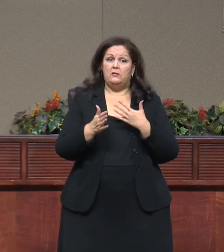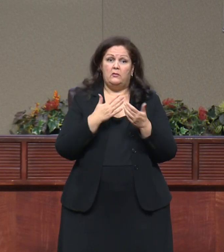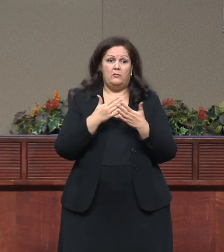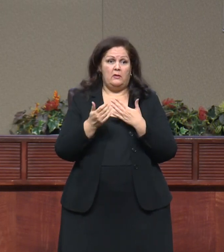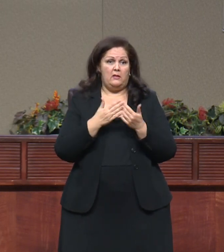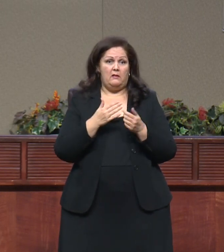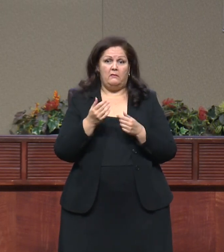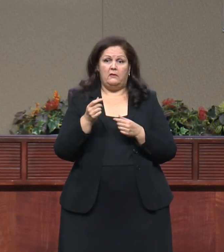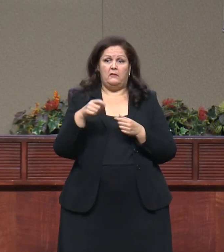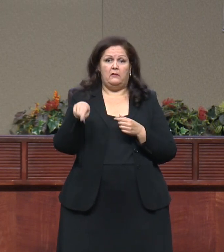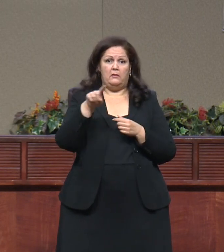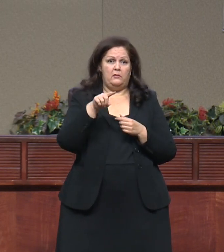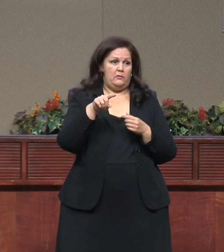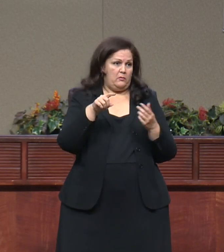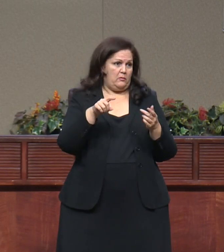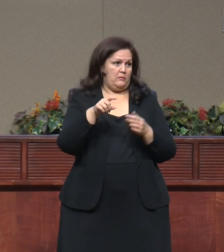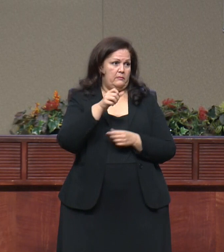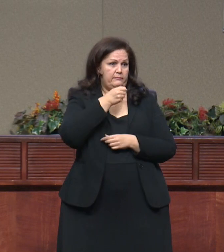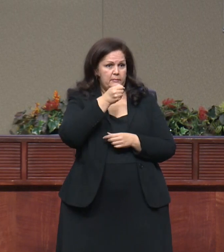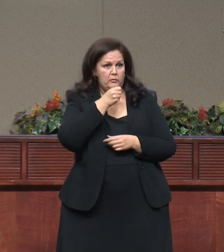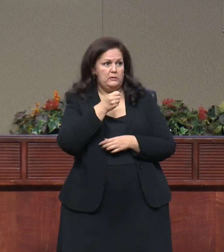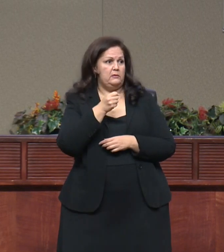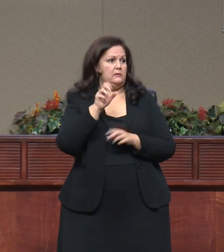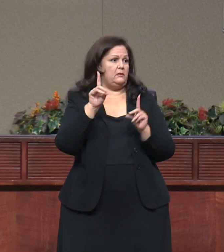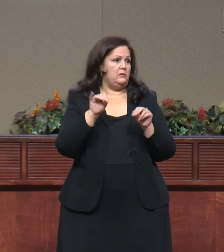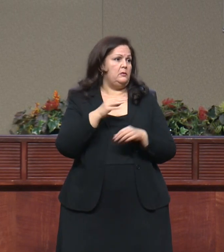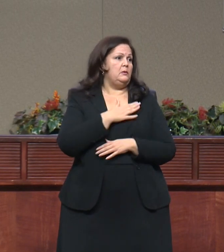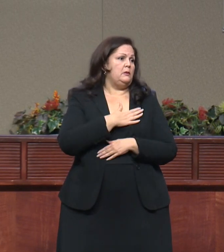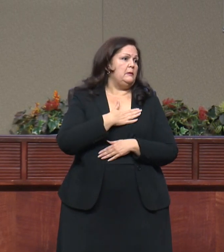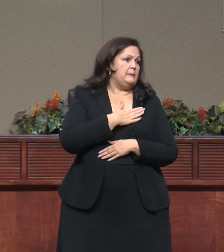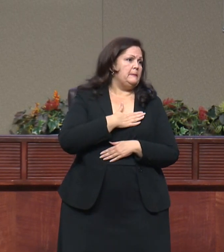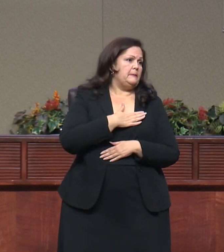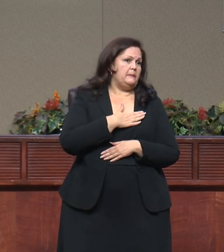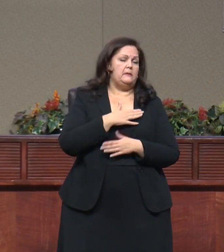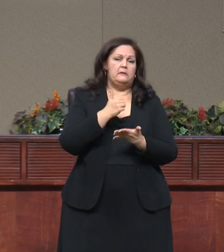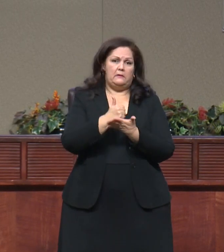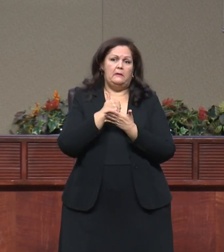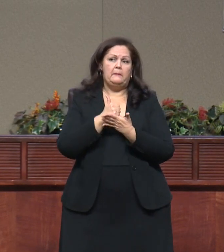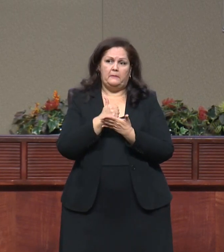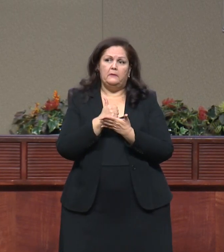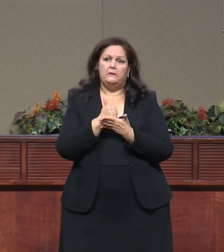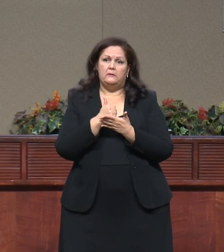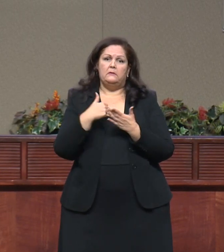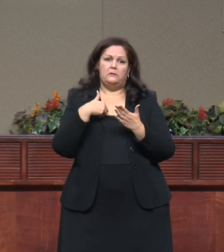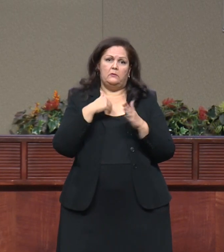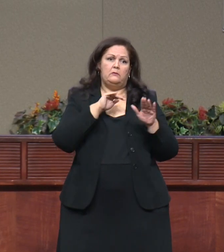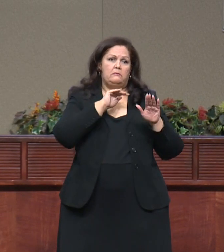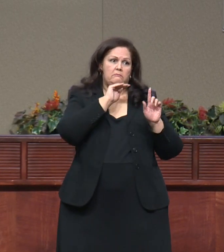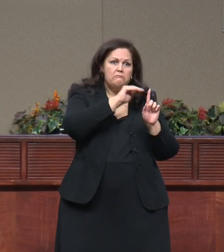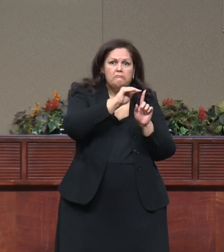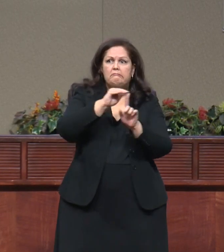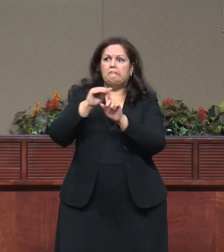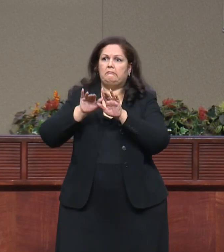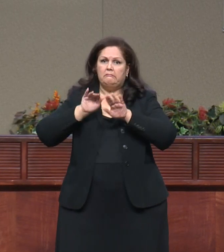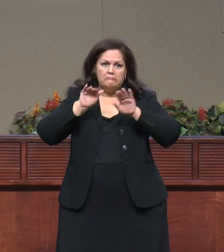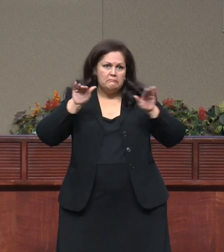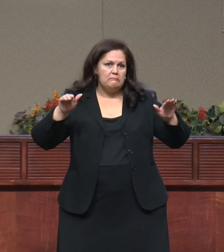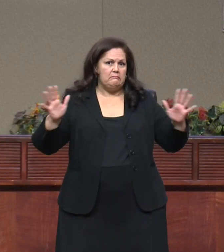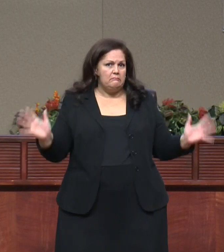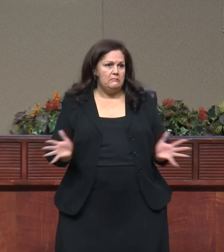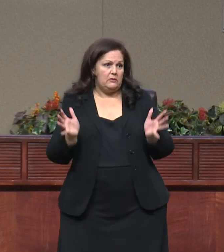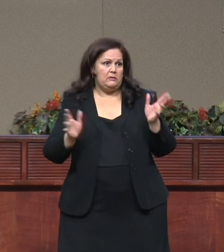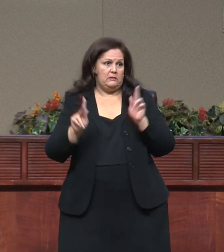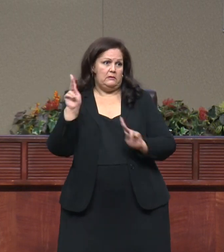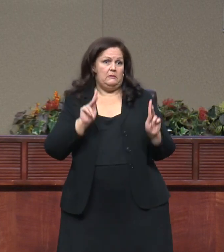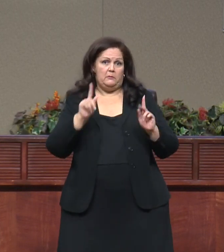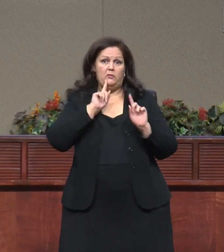the media, can do, or others in our community can do to assist us in getting the word out and encouraging people to complete